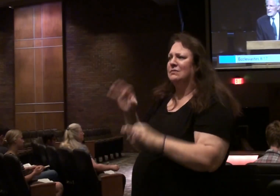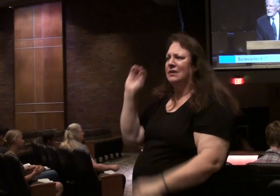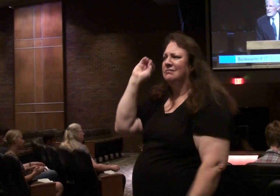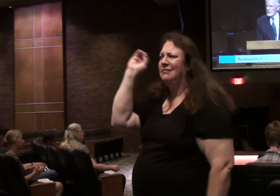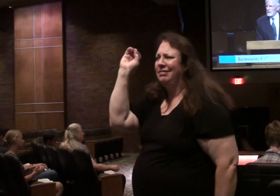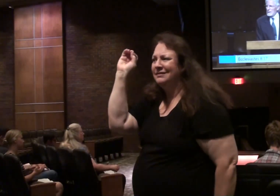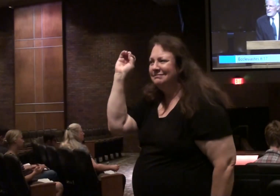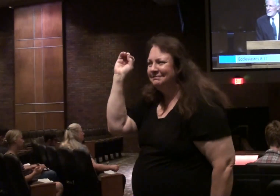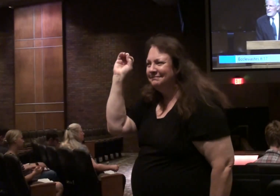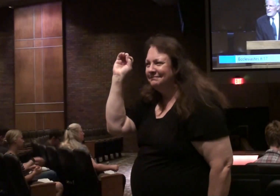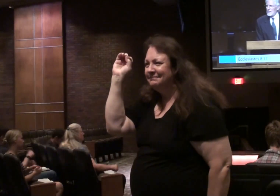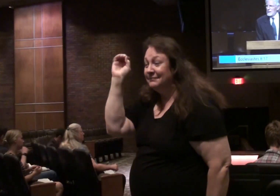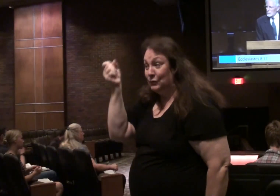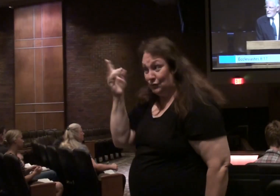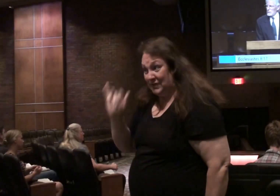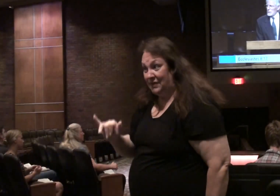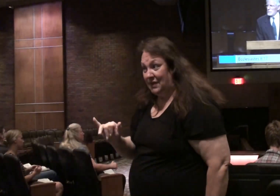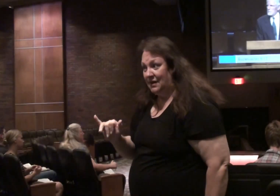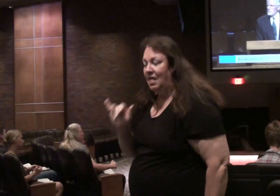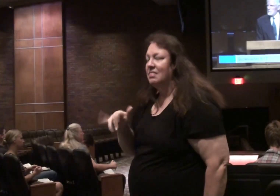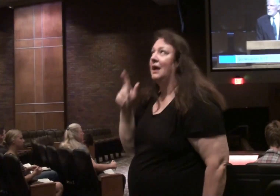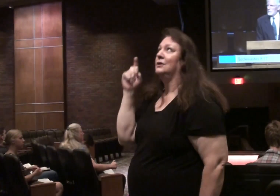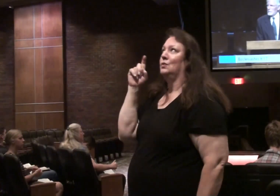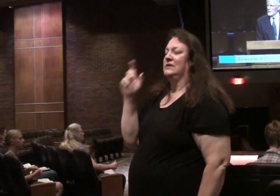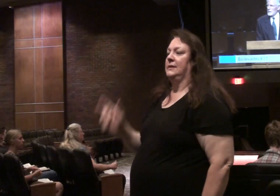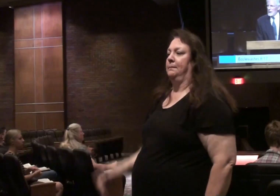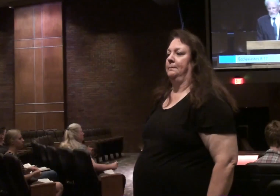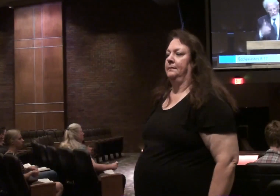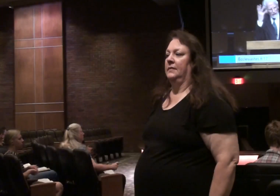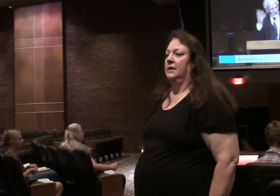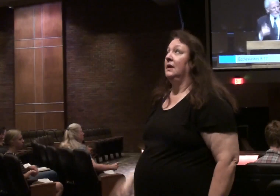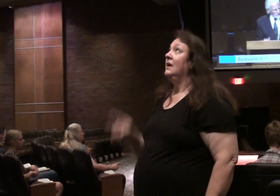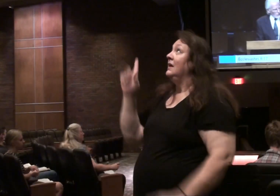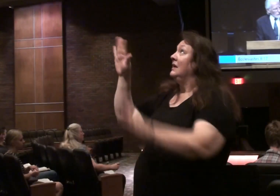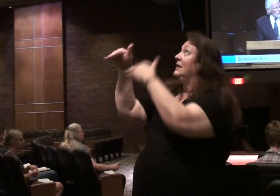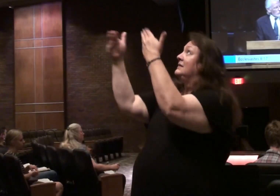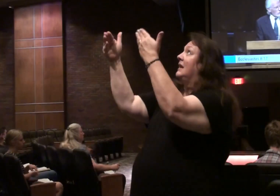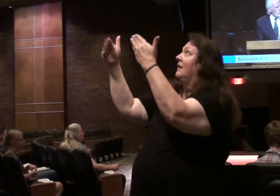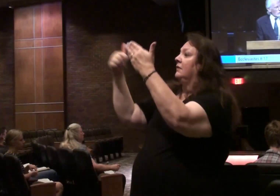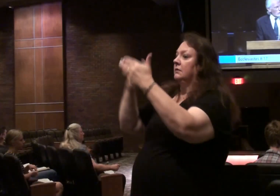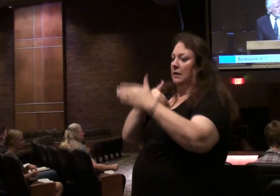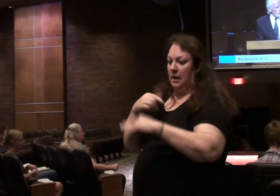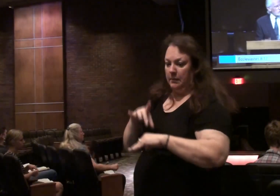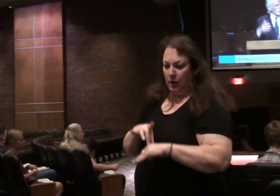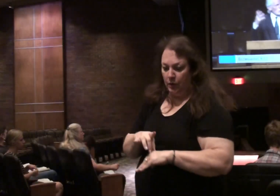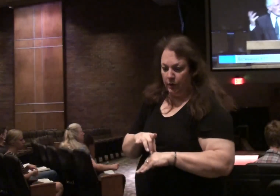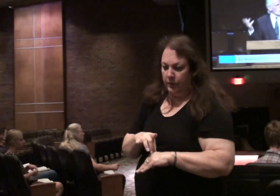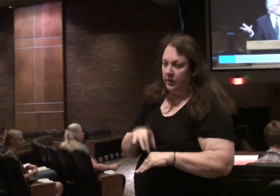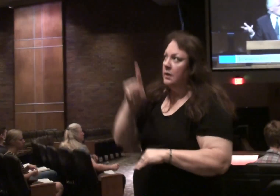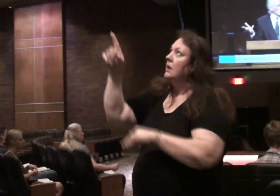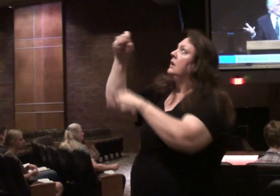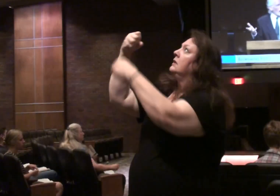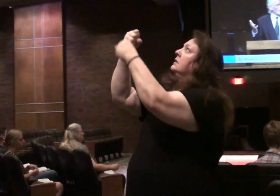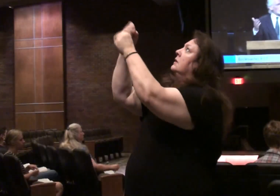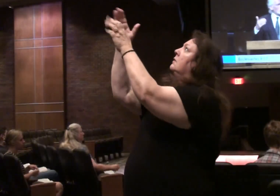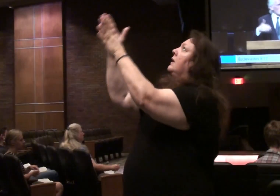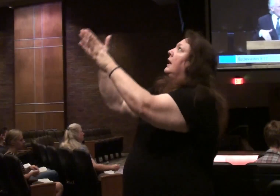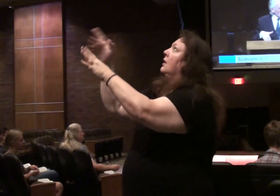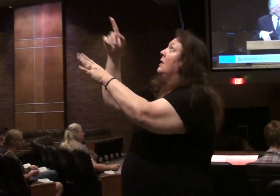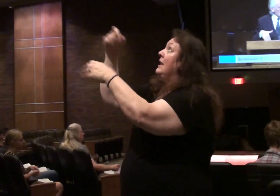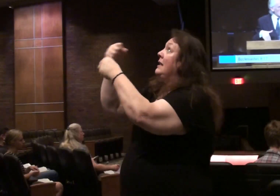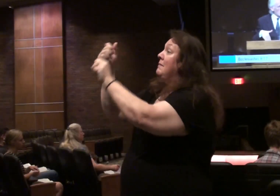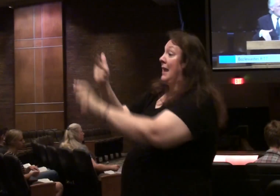explanation. It's wisdom. He's in heaven, I'm on earth. He's the creator, I'm